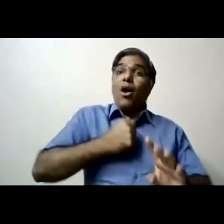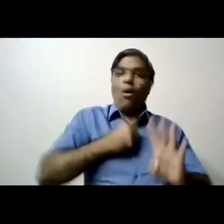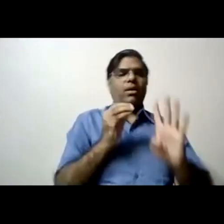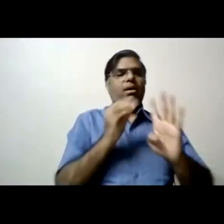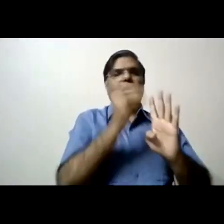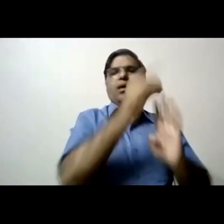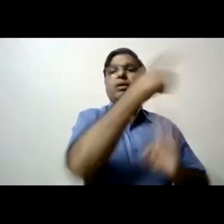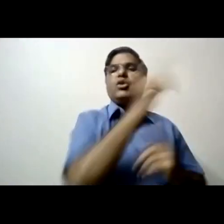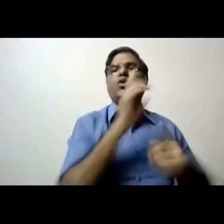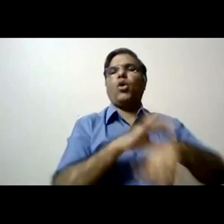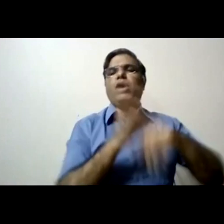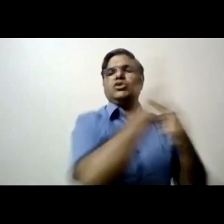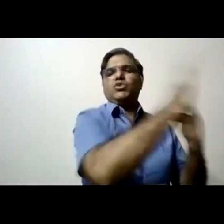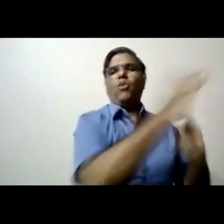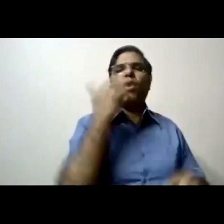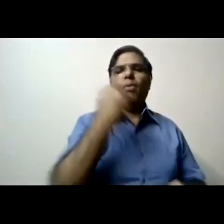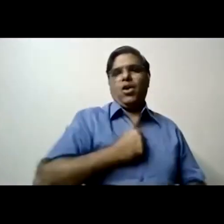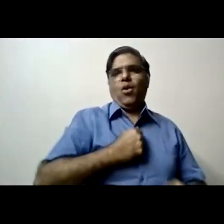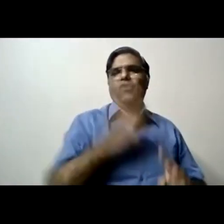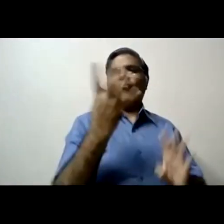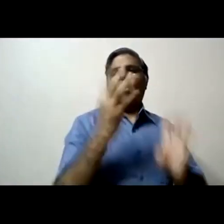So when we went to the hospital,